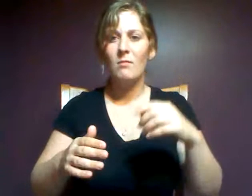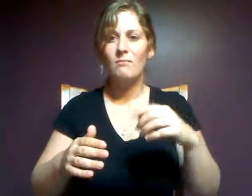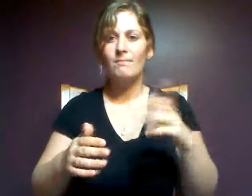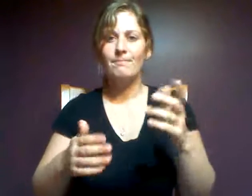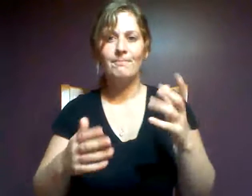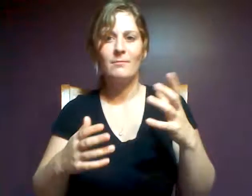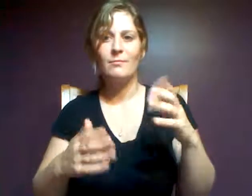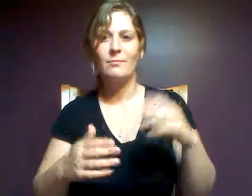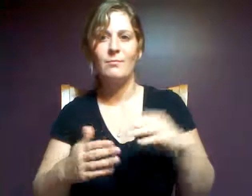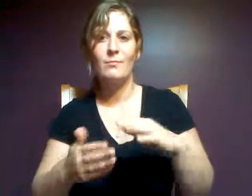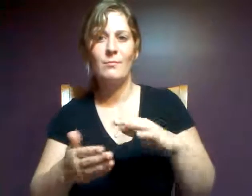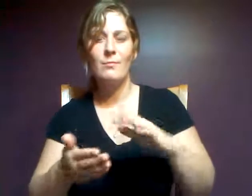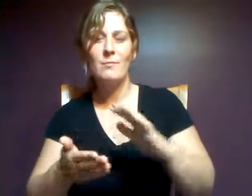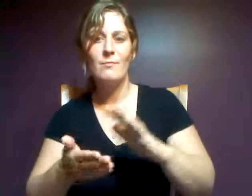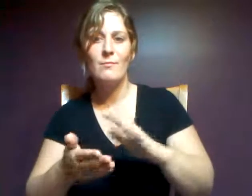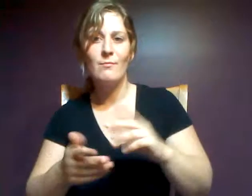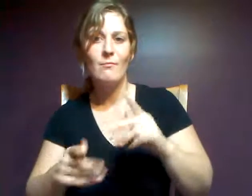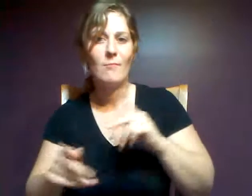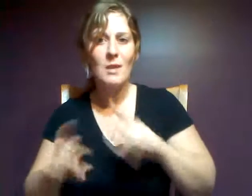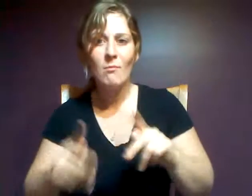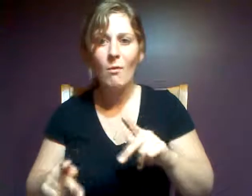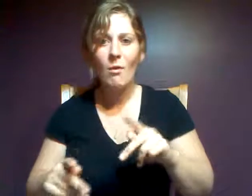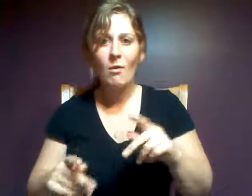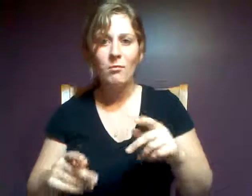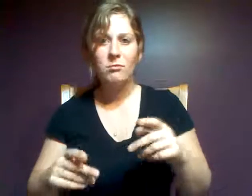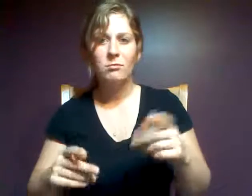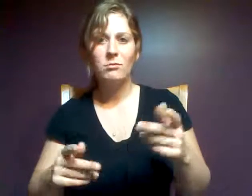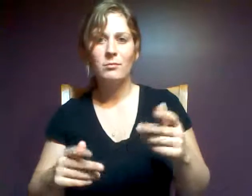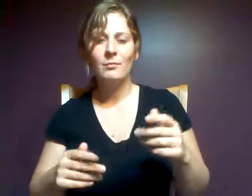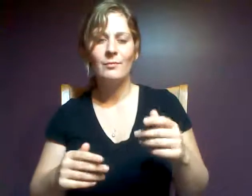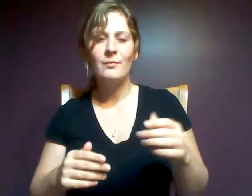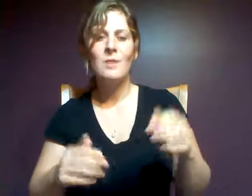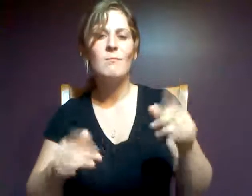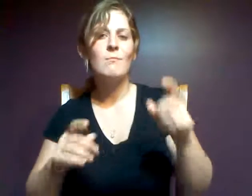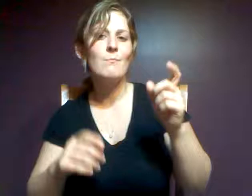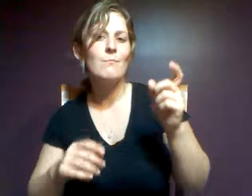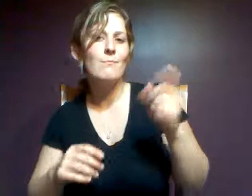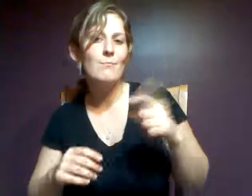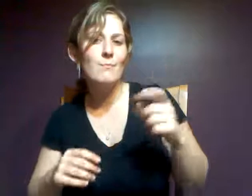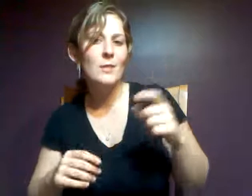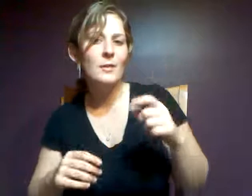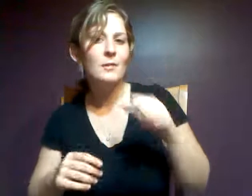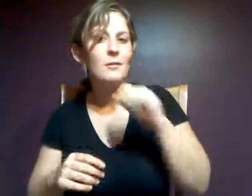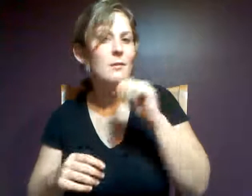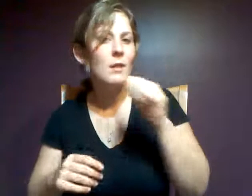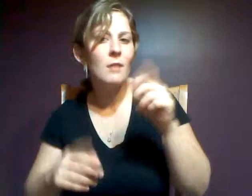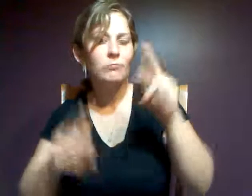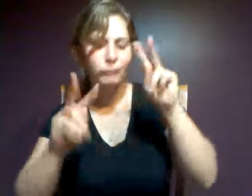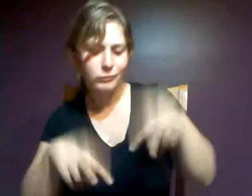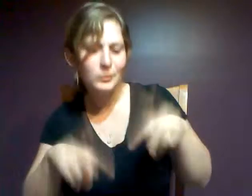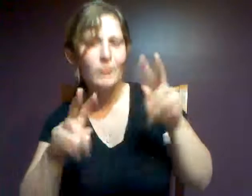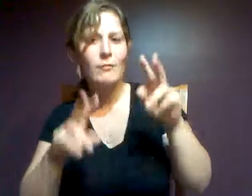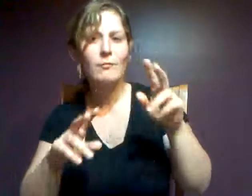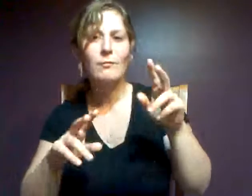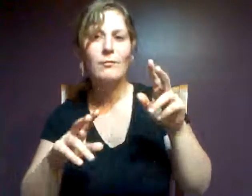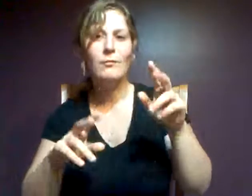or the success of an Olympian is down to her not being a looker. We need to start judging people by what they do, not what they look